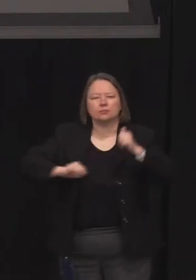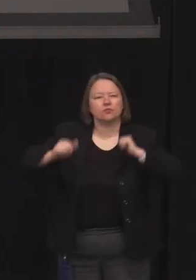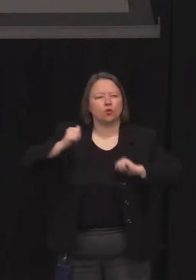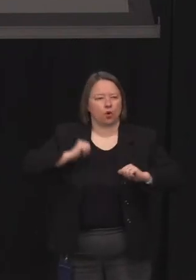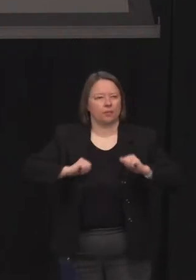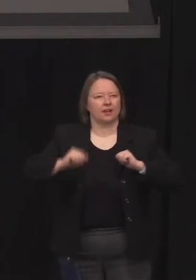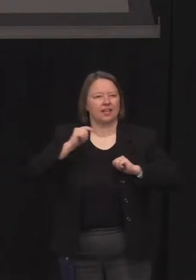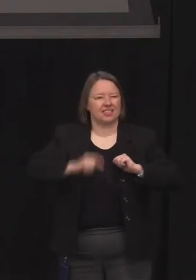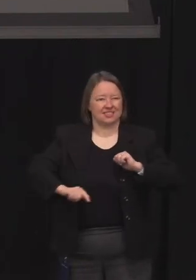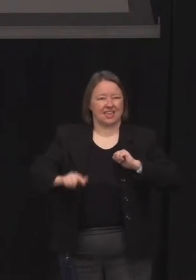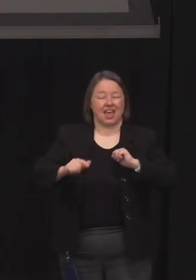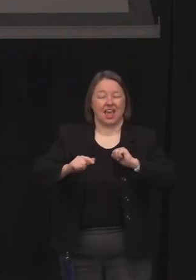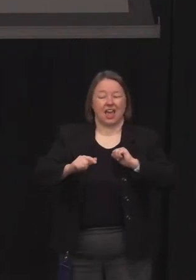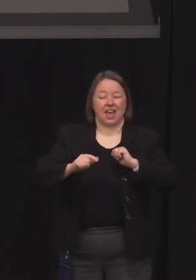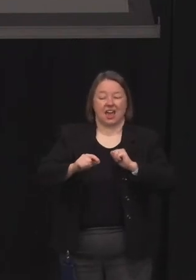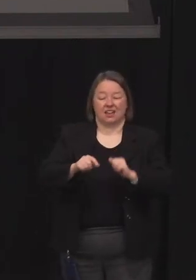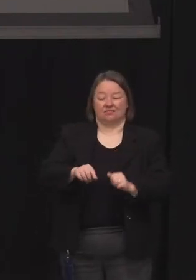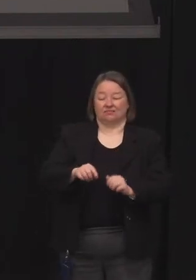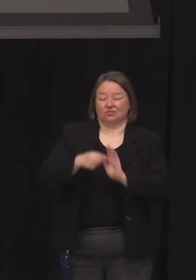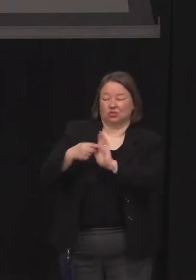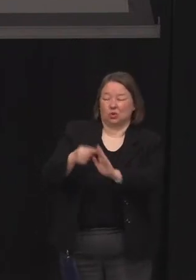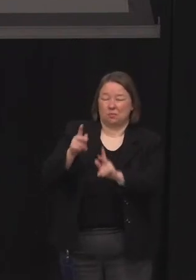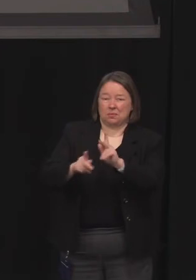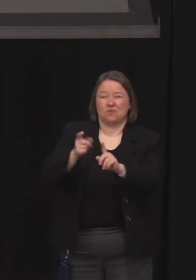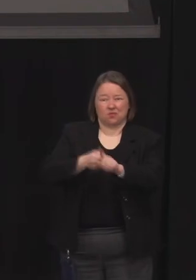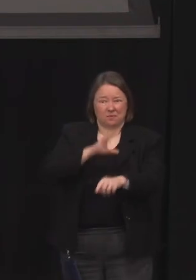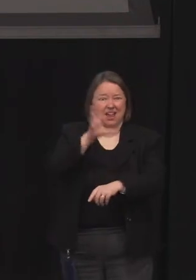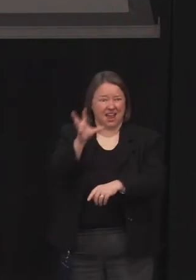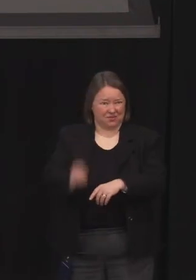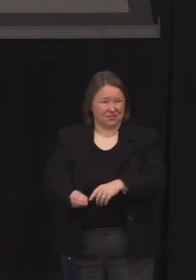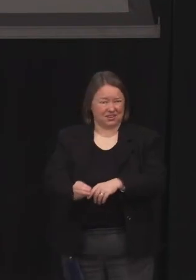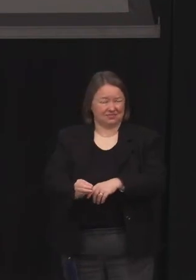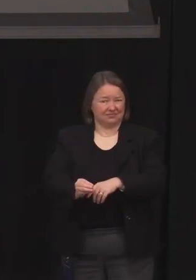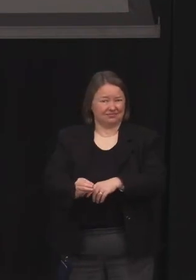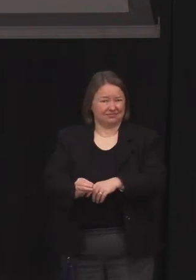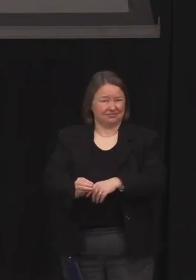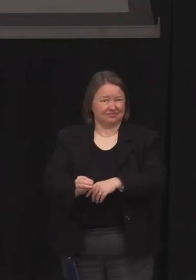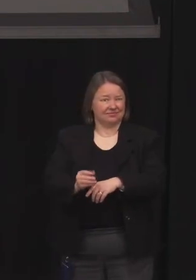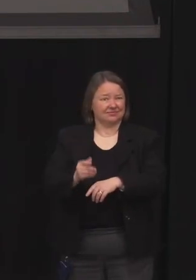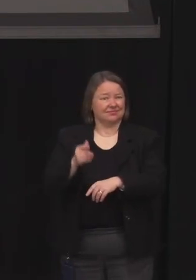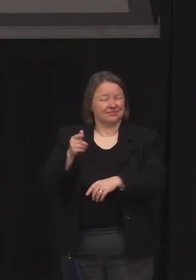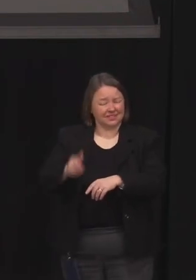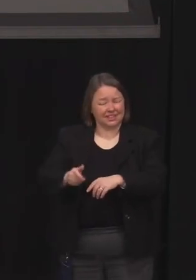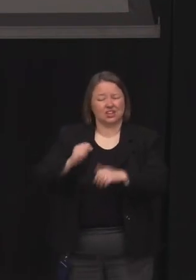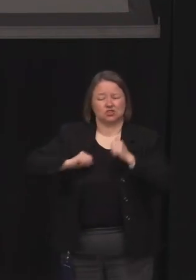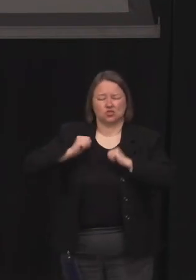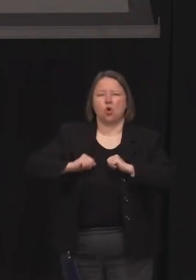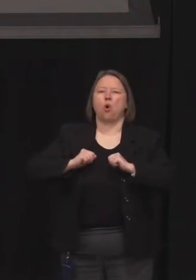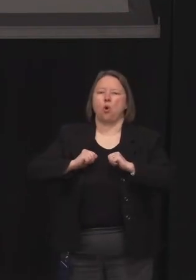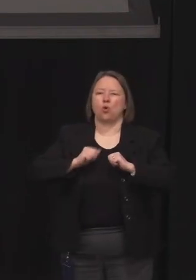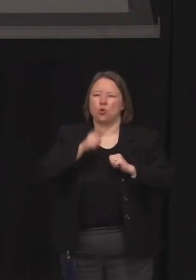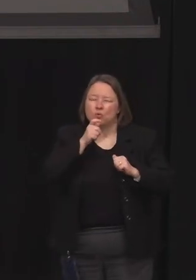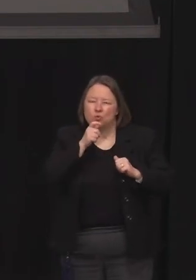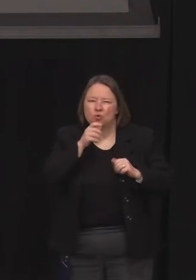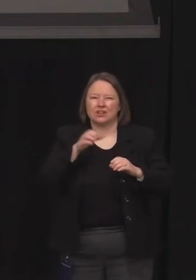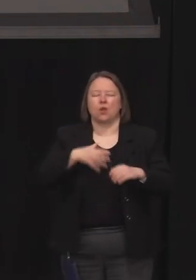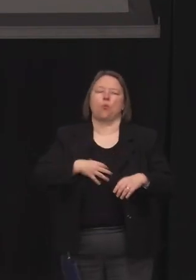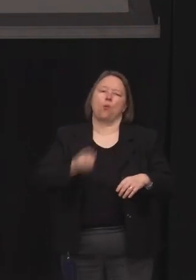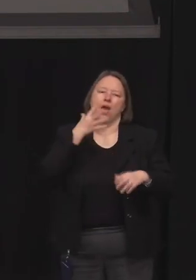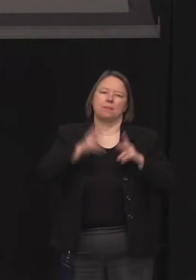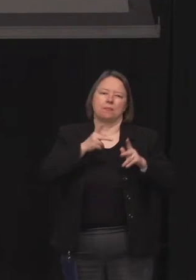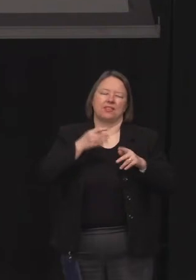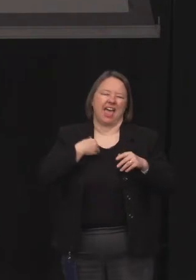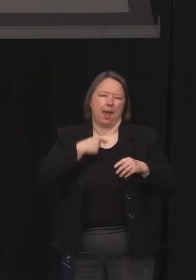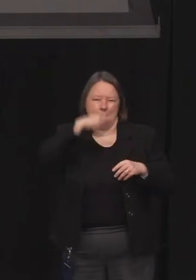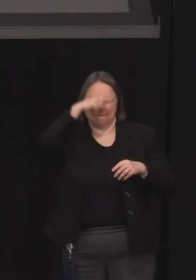that depicted people specifically of African descent. The shows were performed by mostly white people in makeup or